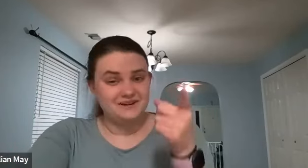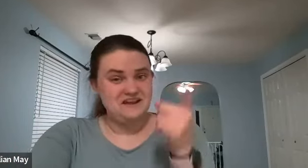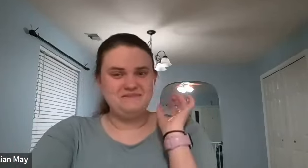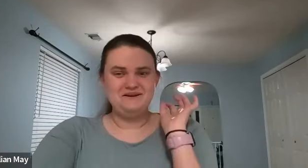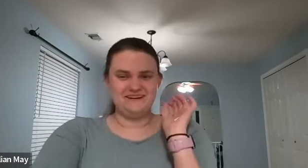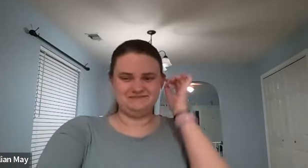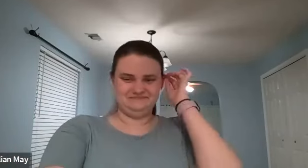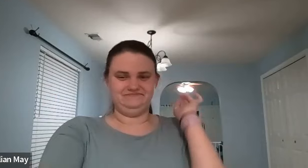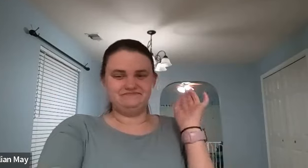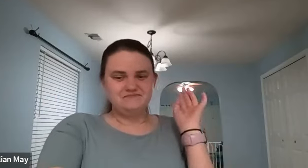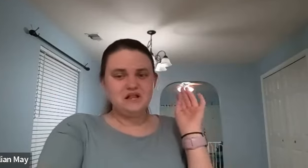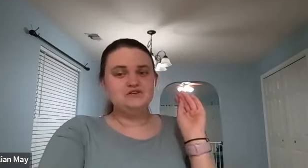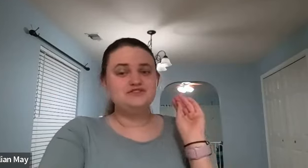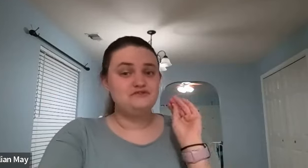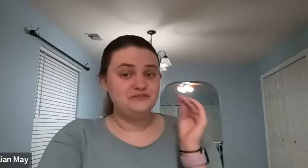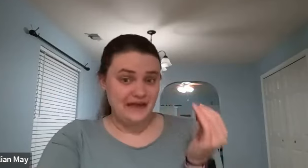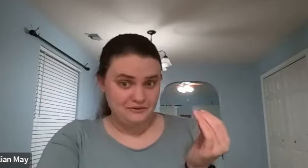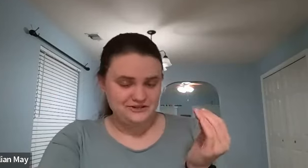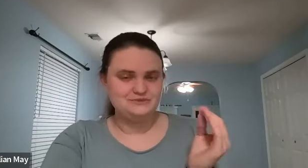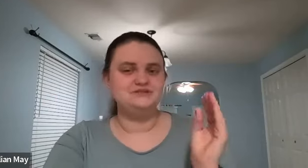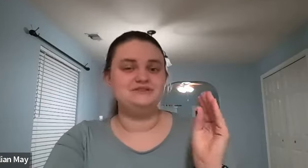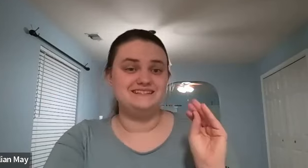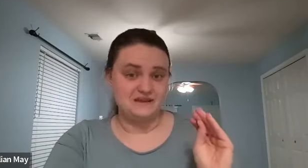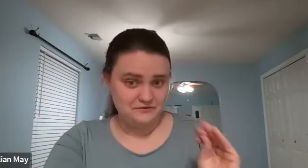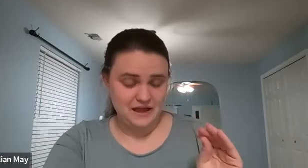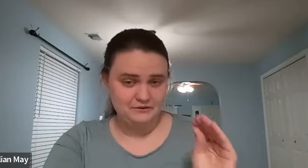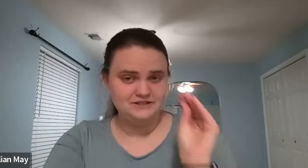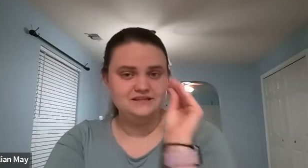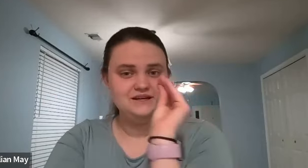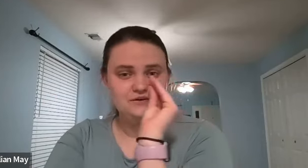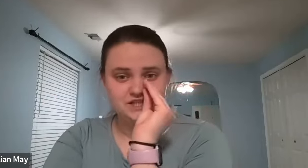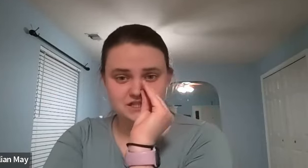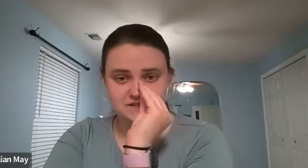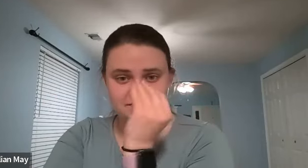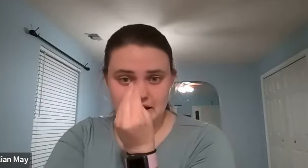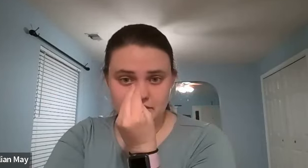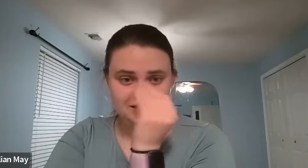okay, perfect. So flowers, what you do is the sign for flowers, which is flower.